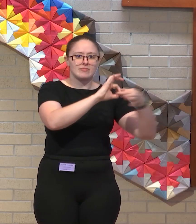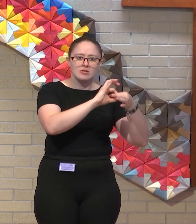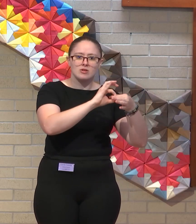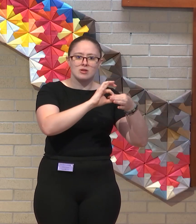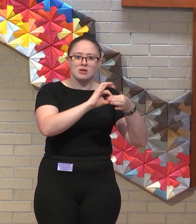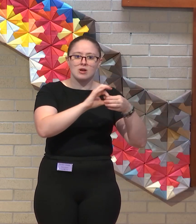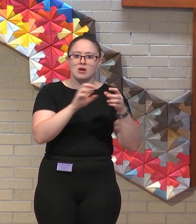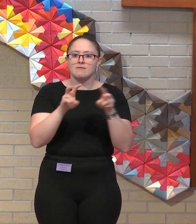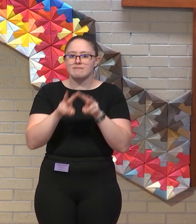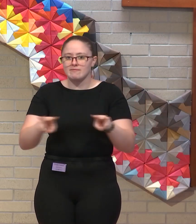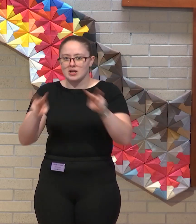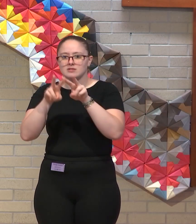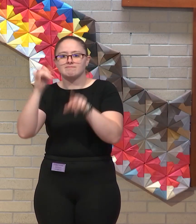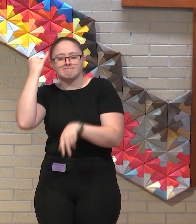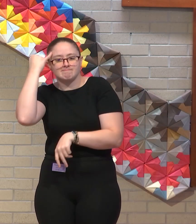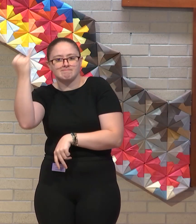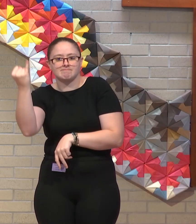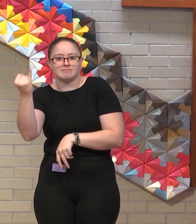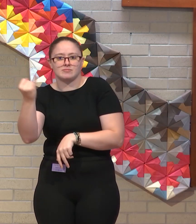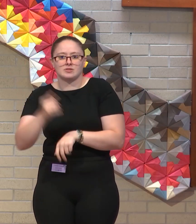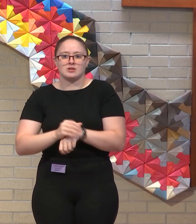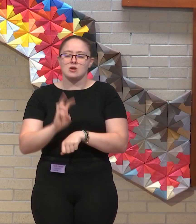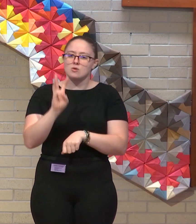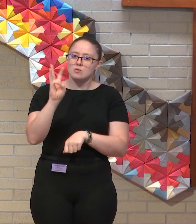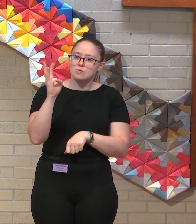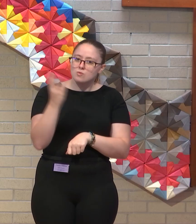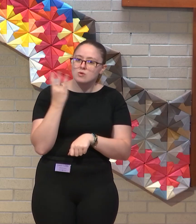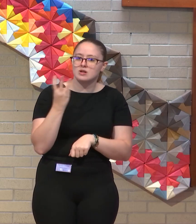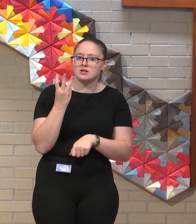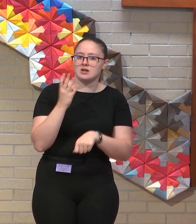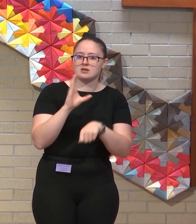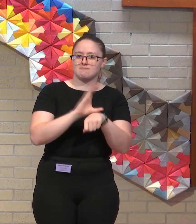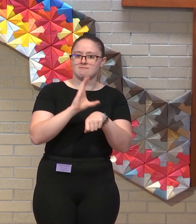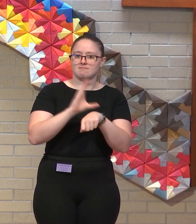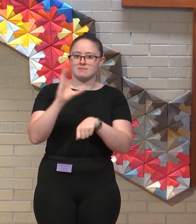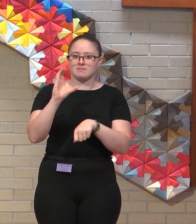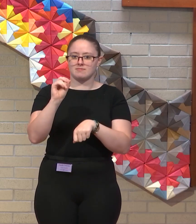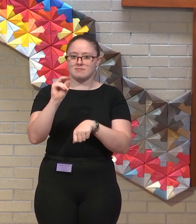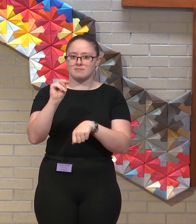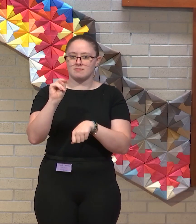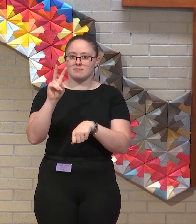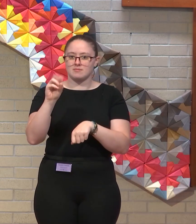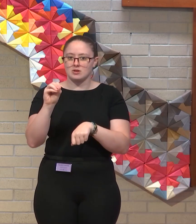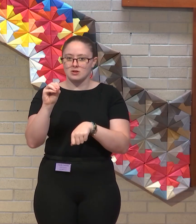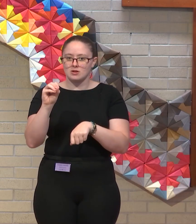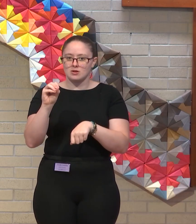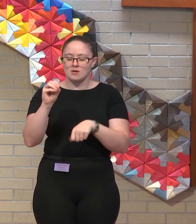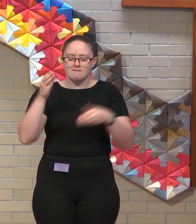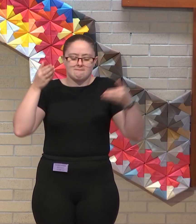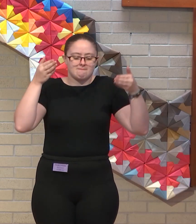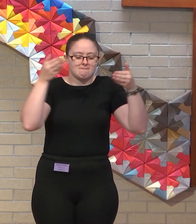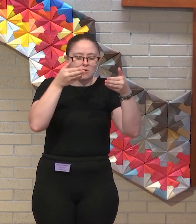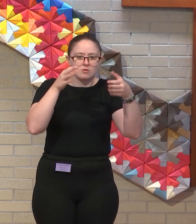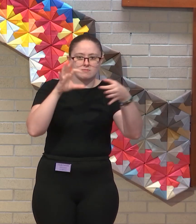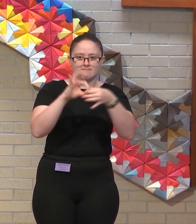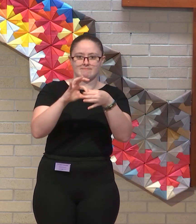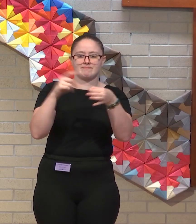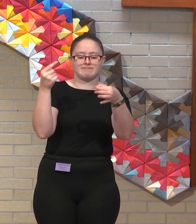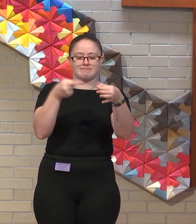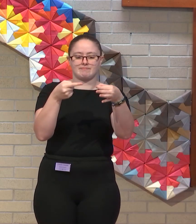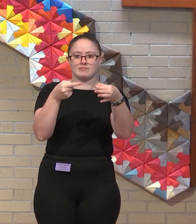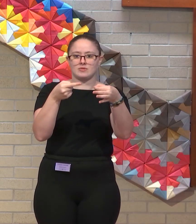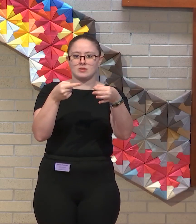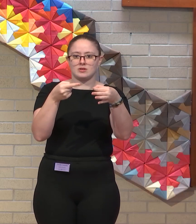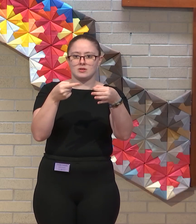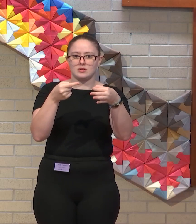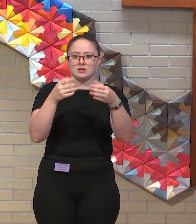about. And Wednesday's chapel and convo time is a space where we focus on those through lines. We lift